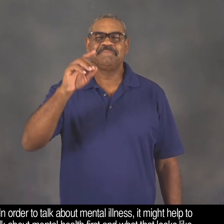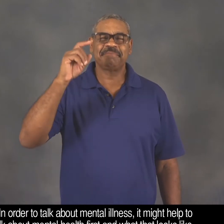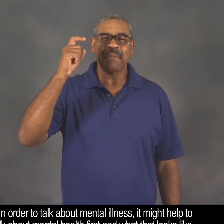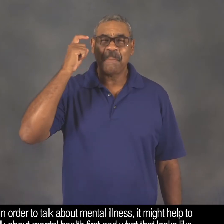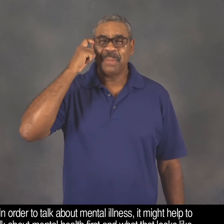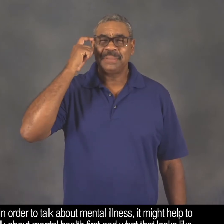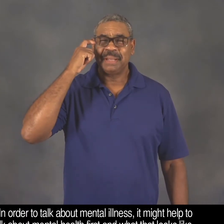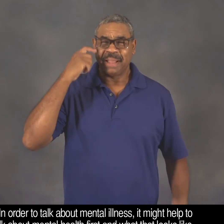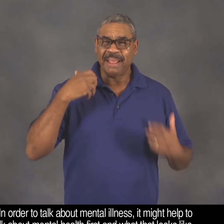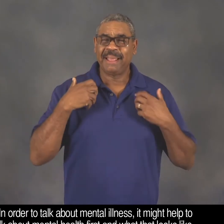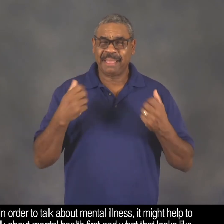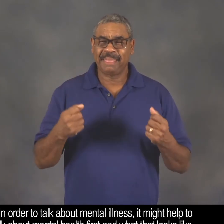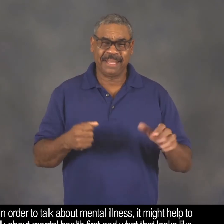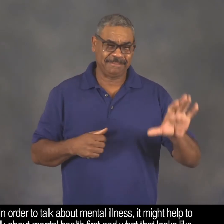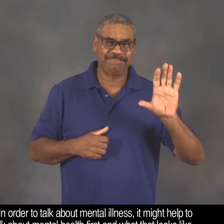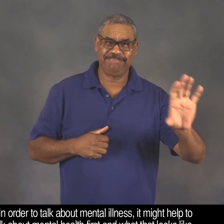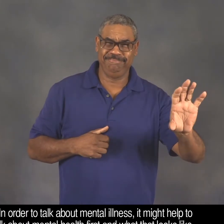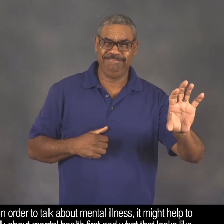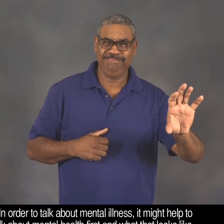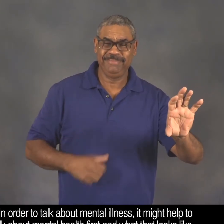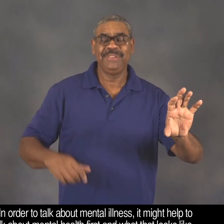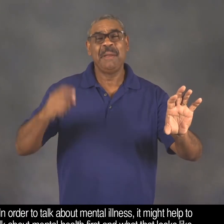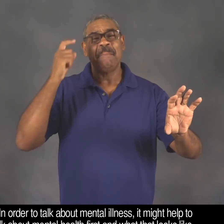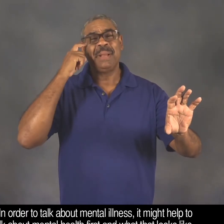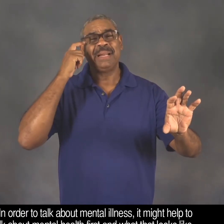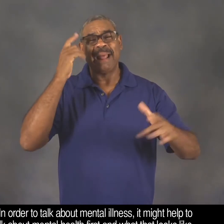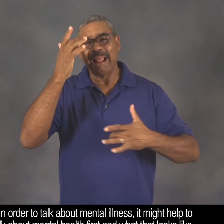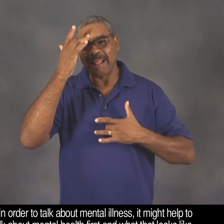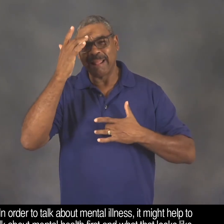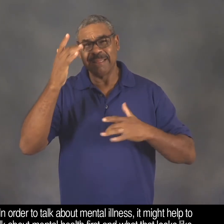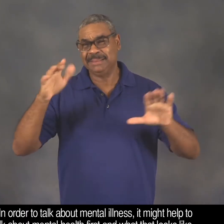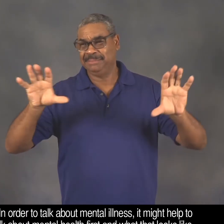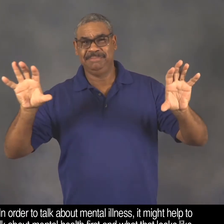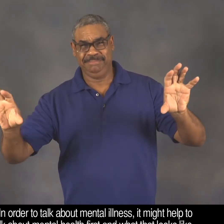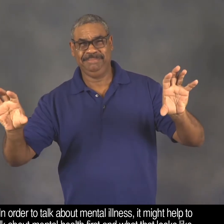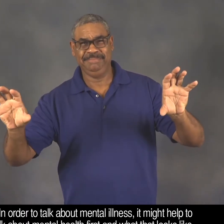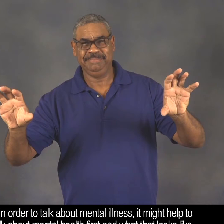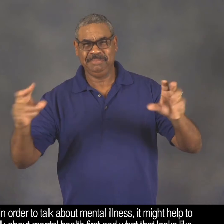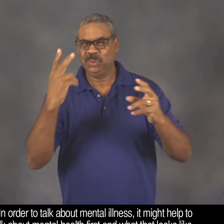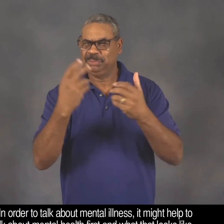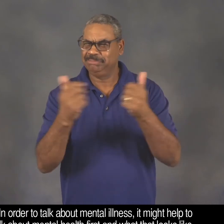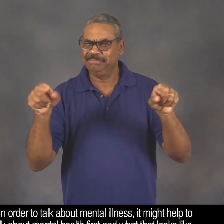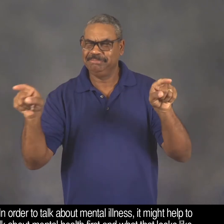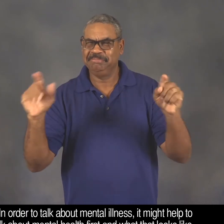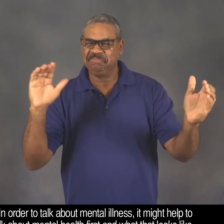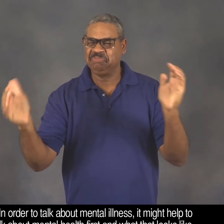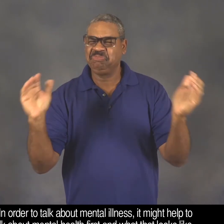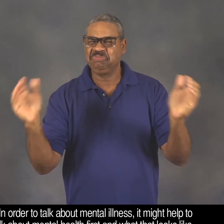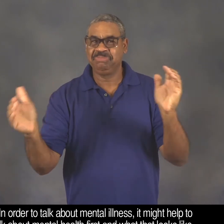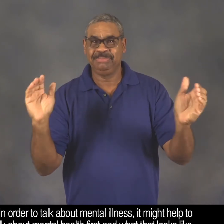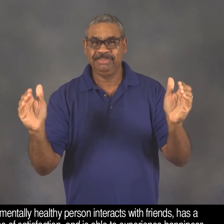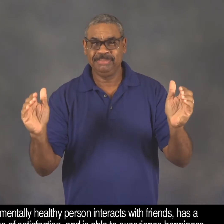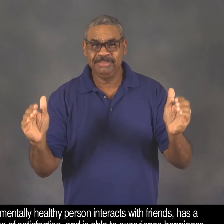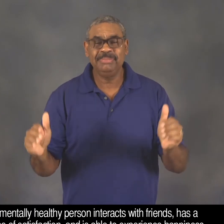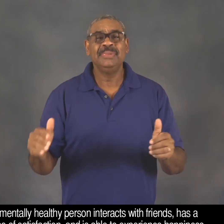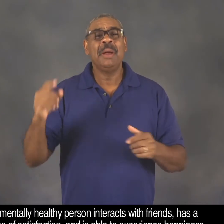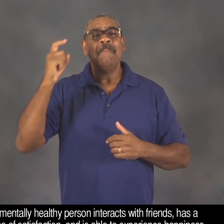In order to talk about mental illness, it might help to talk about mental health first and what that looks like. A